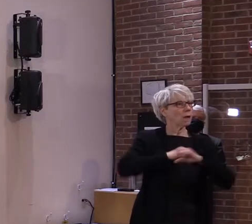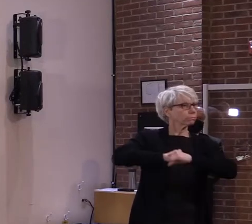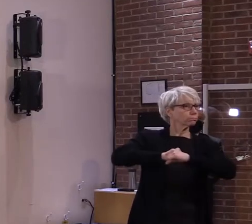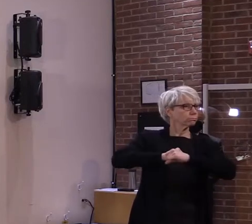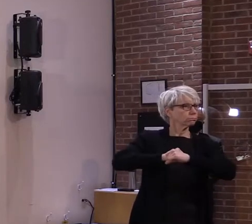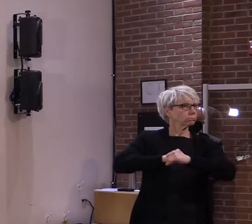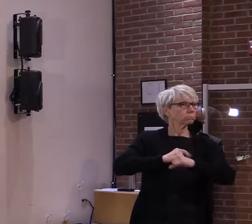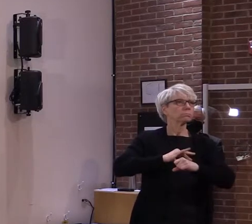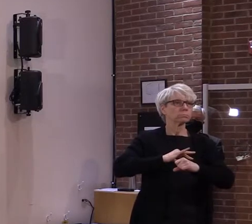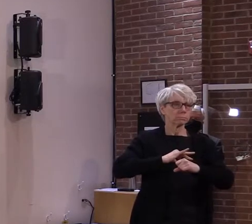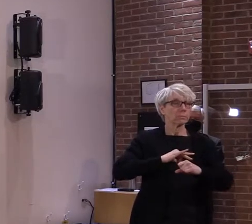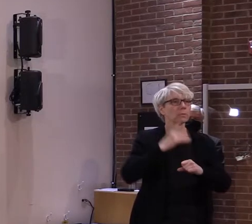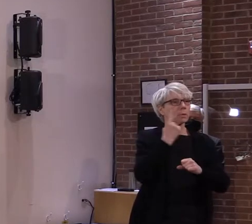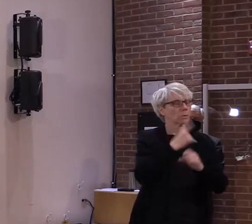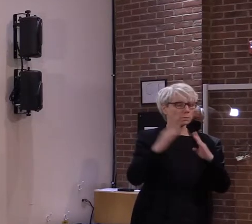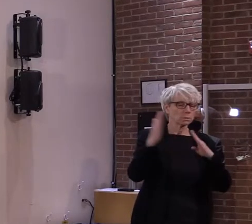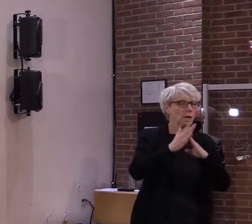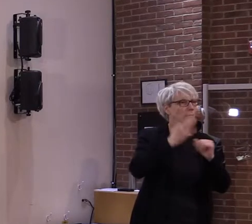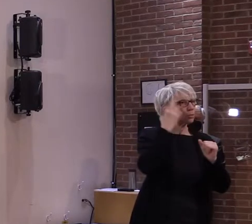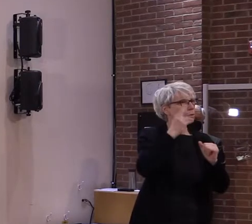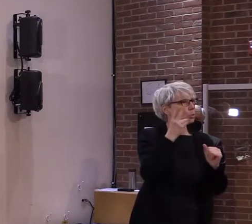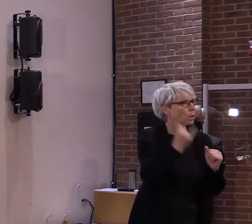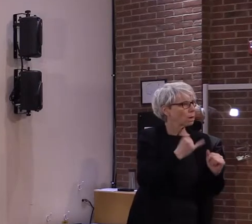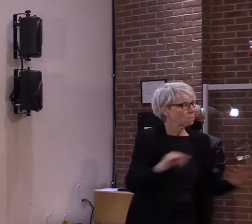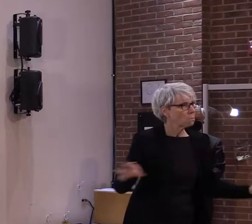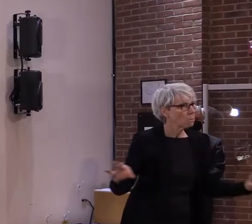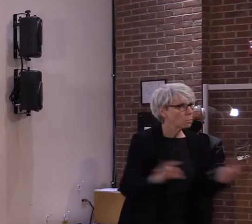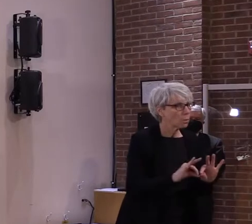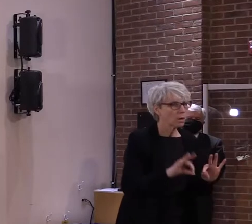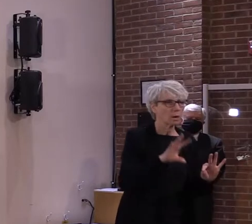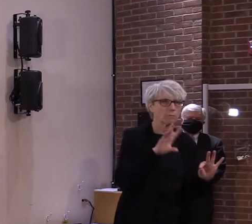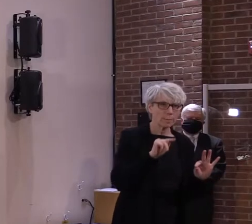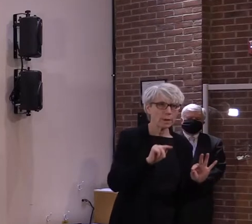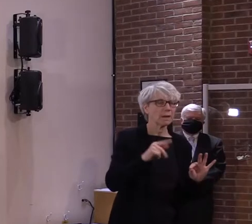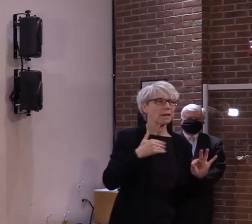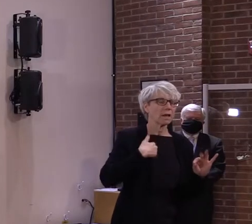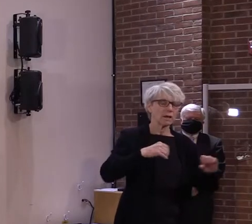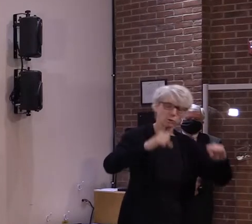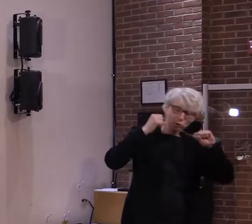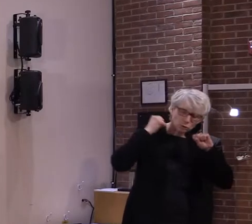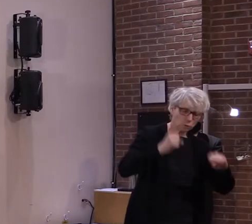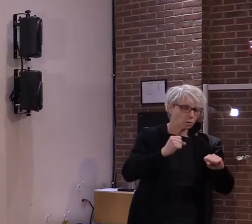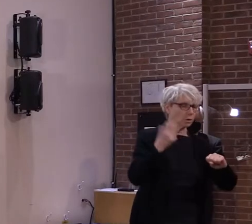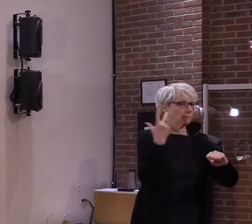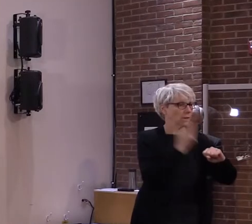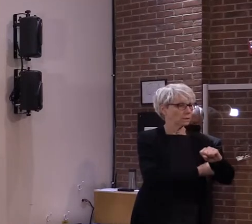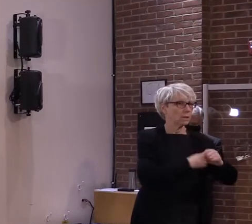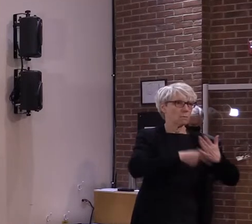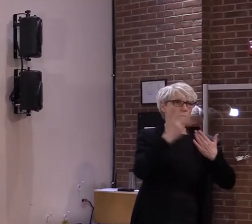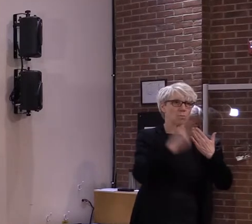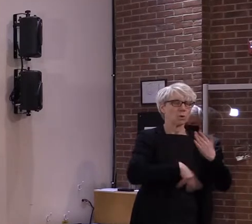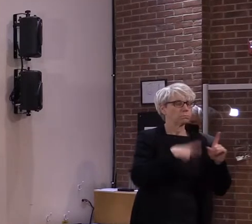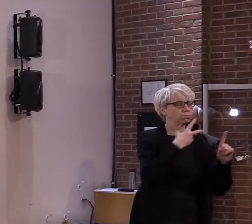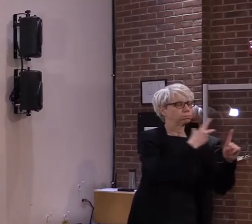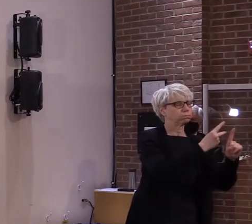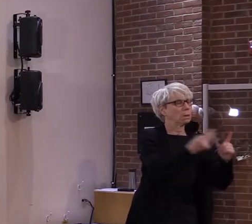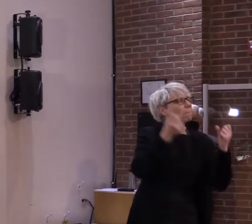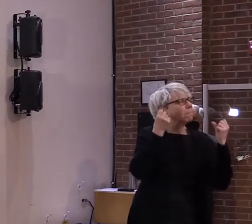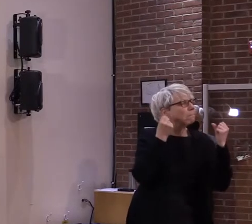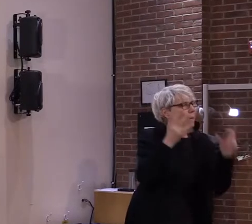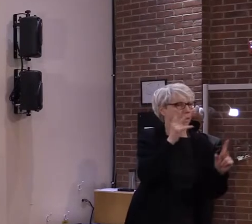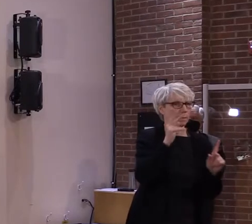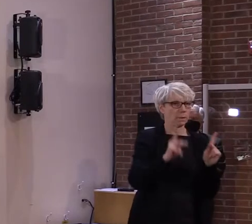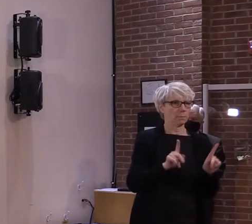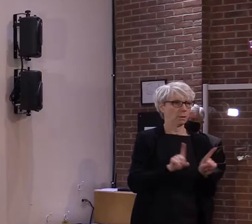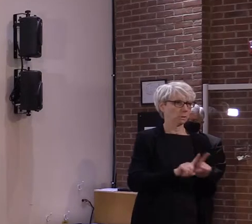indeed is a major reason why it is so important for Vermont to have a robust vaccination rate. As I said,